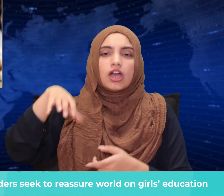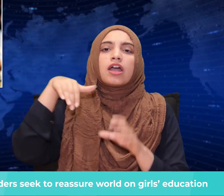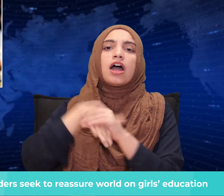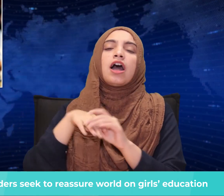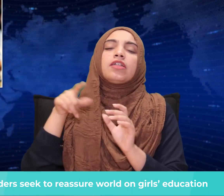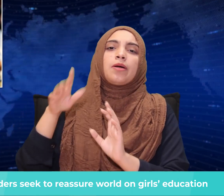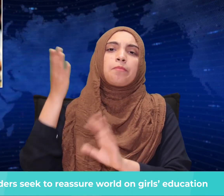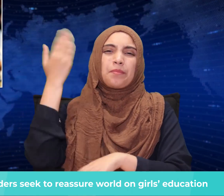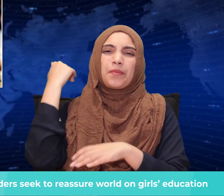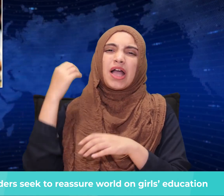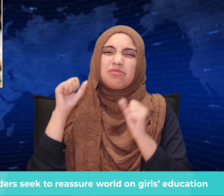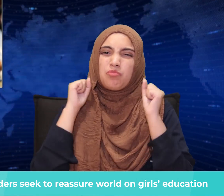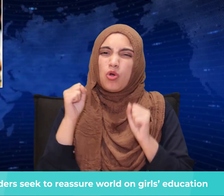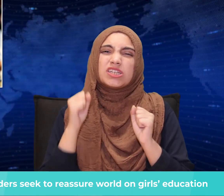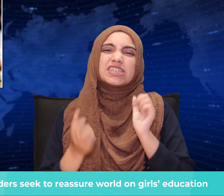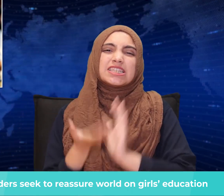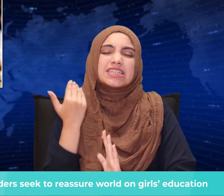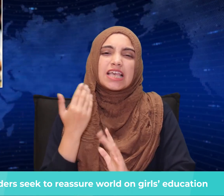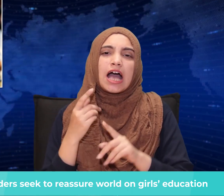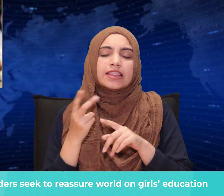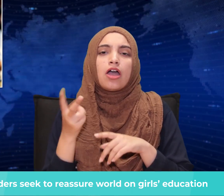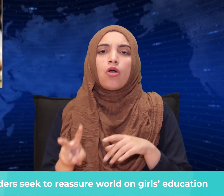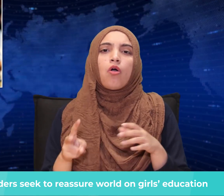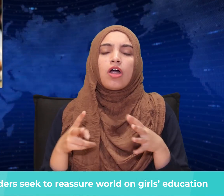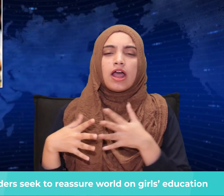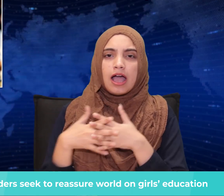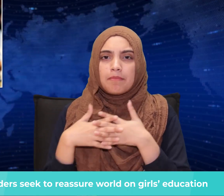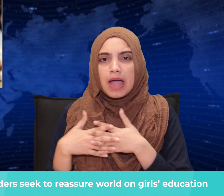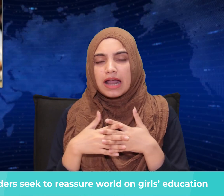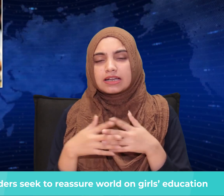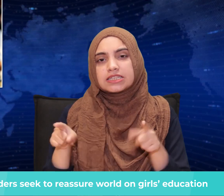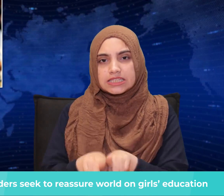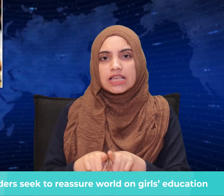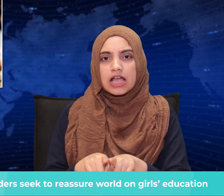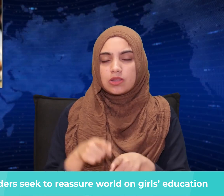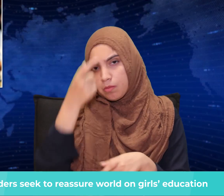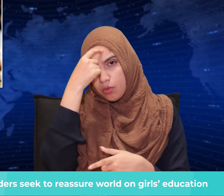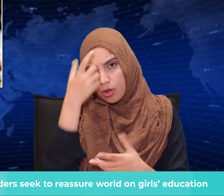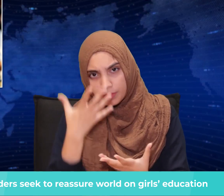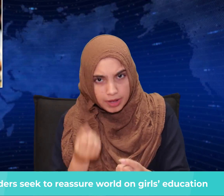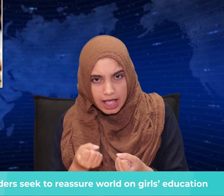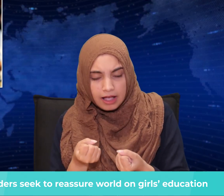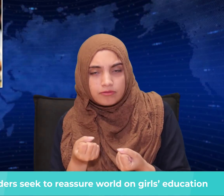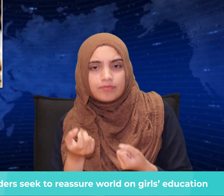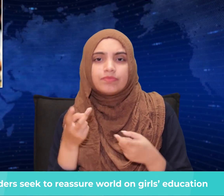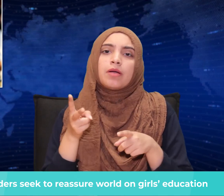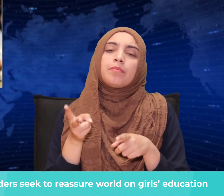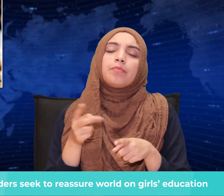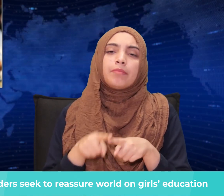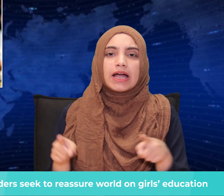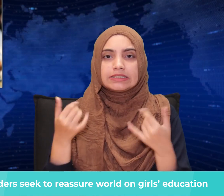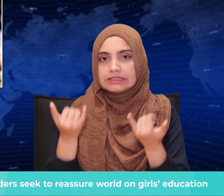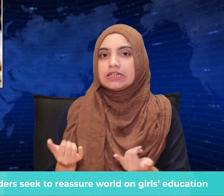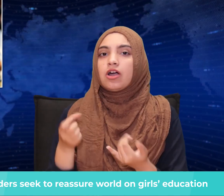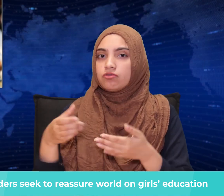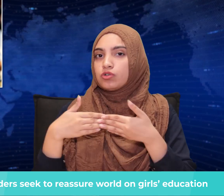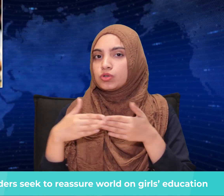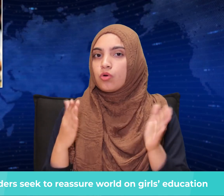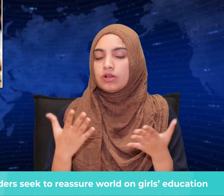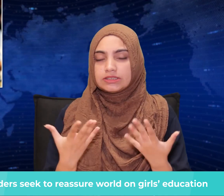evacuation which ended with the withdrawal of the US on Tuesday, is currently out of operation.